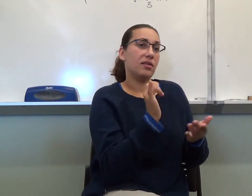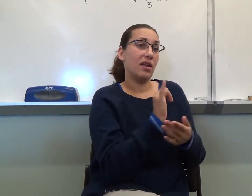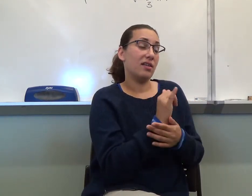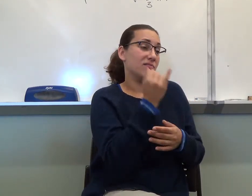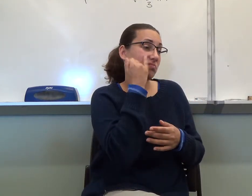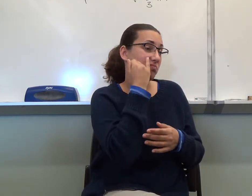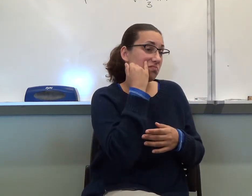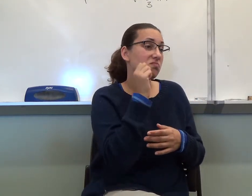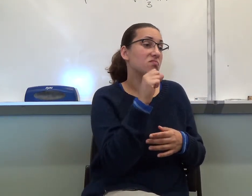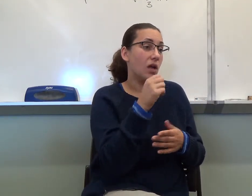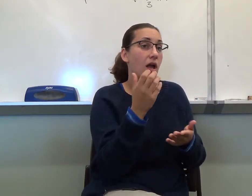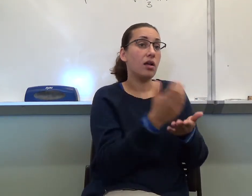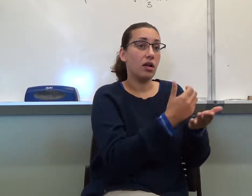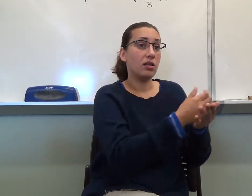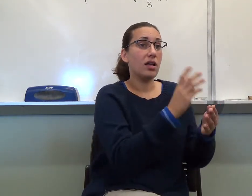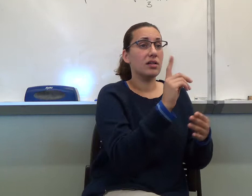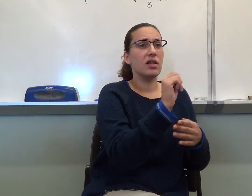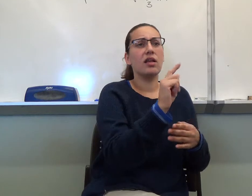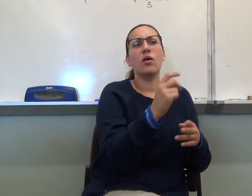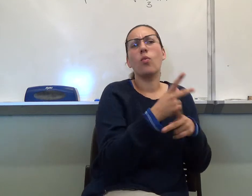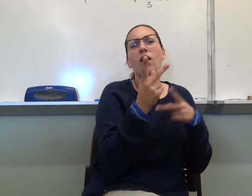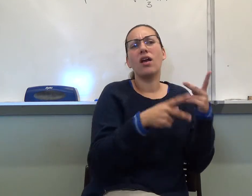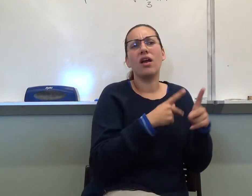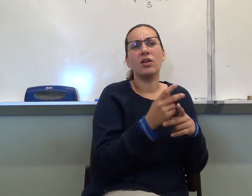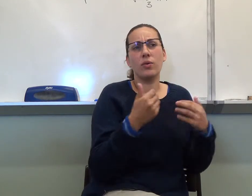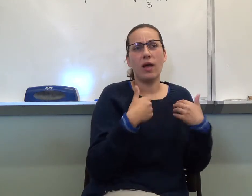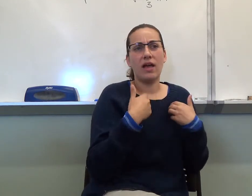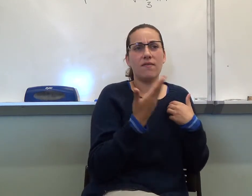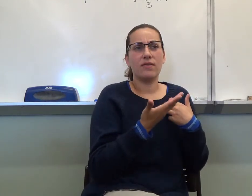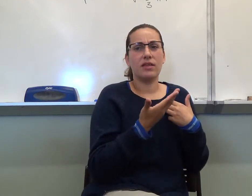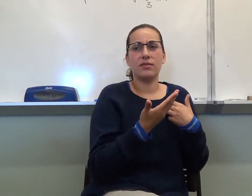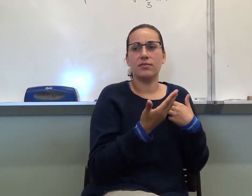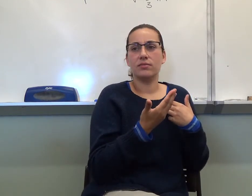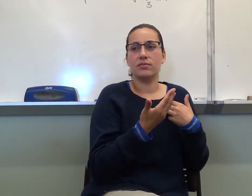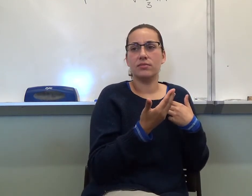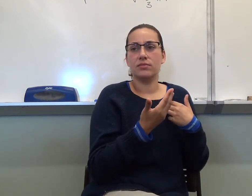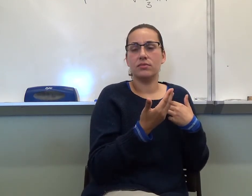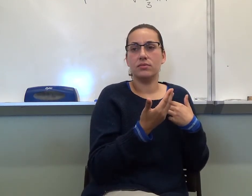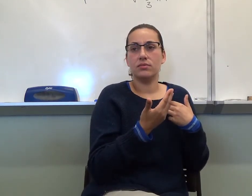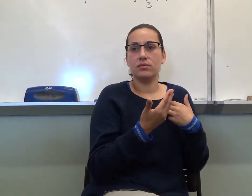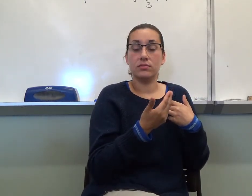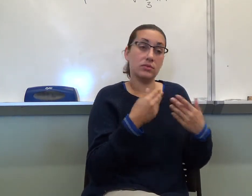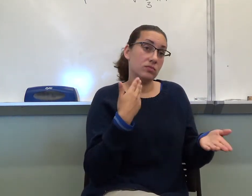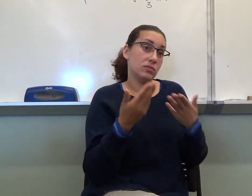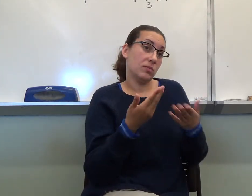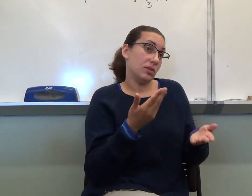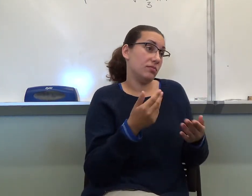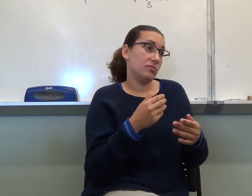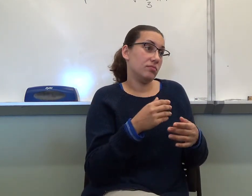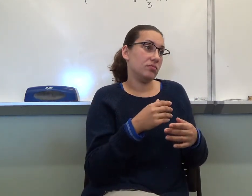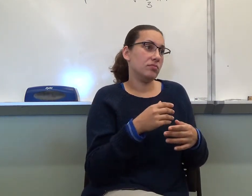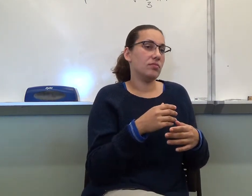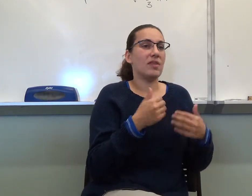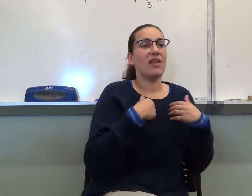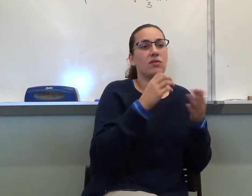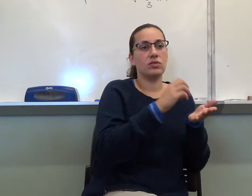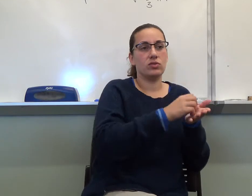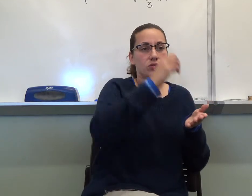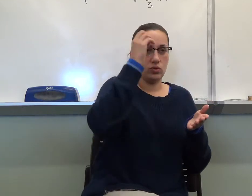data, what kind are you getting? Well, we could, let's say, take a class member and send them out into that parking lot. This is, by